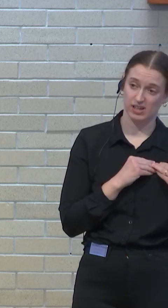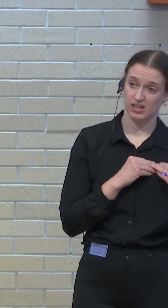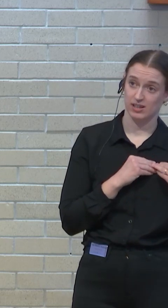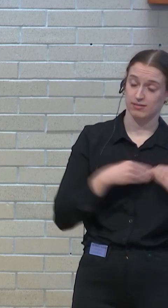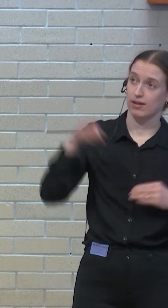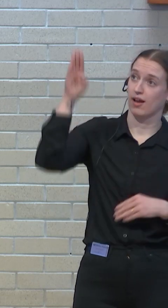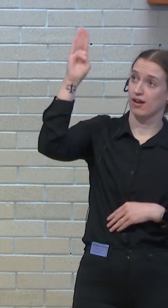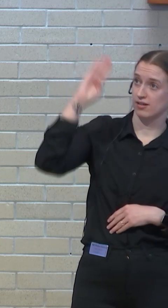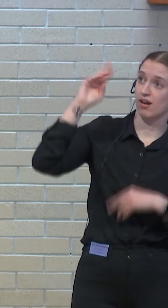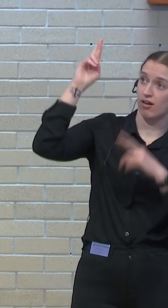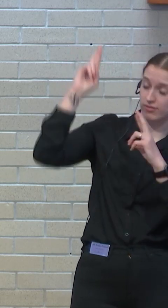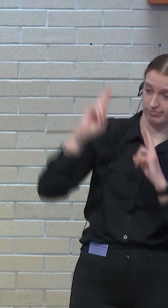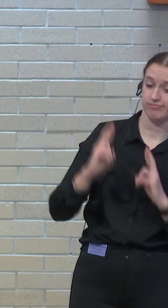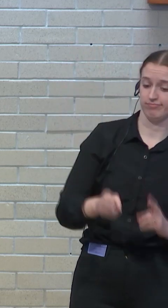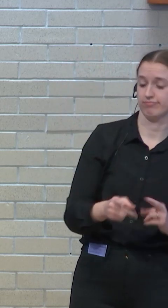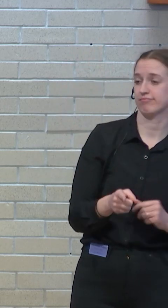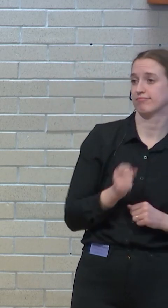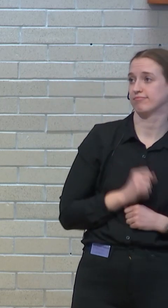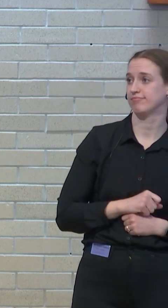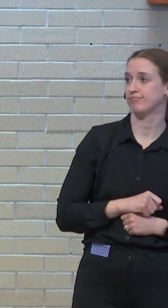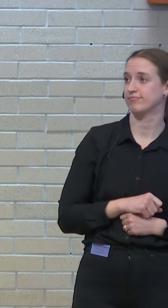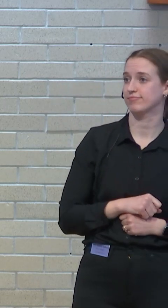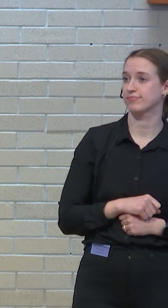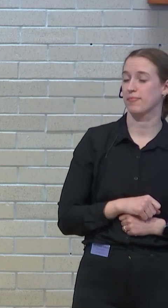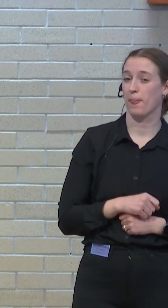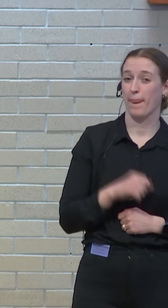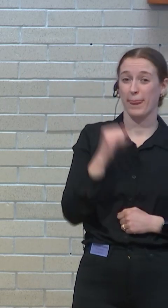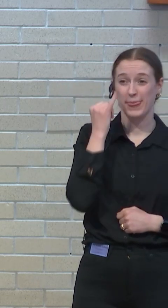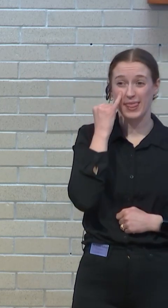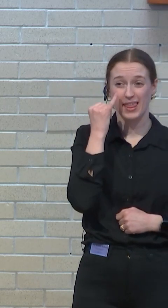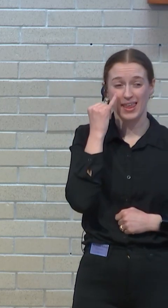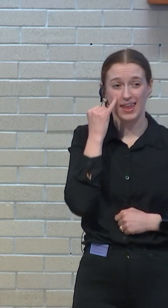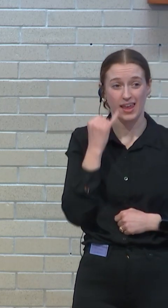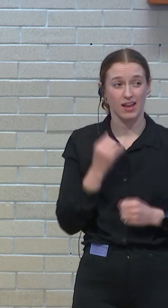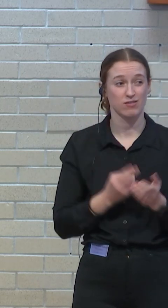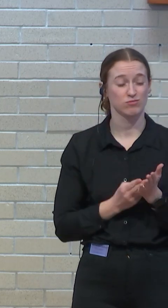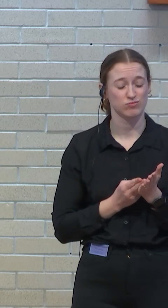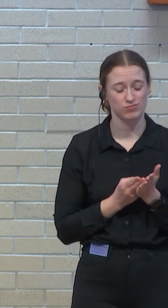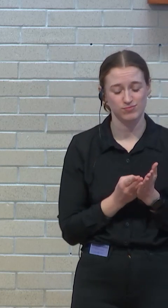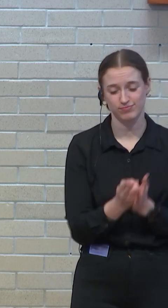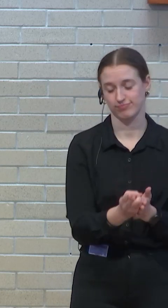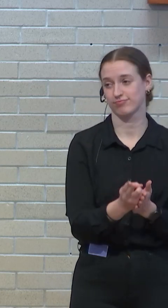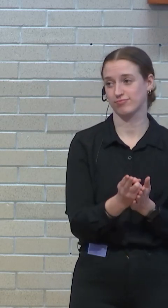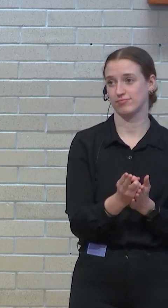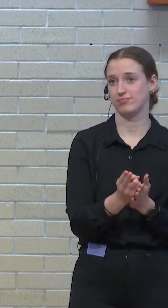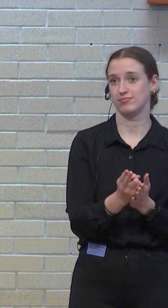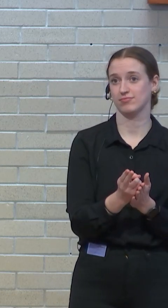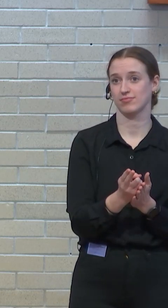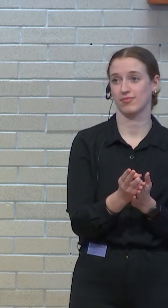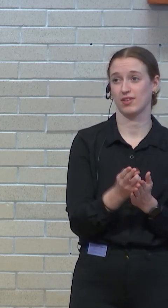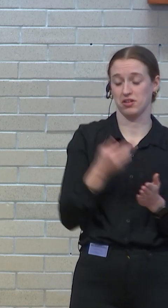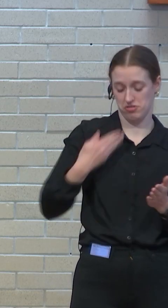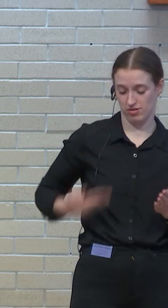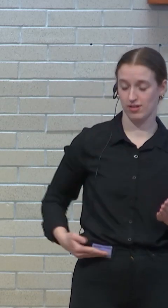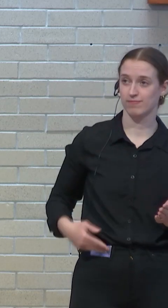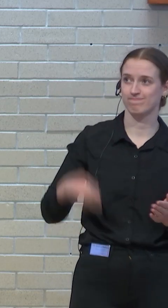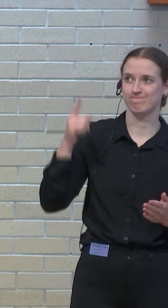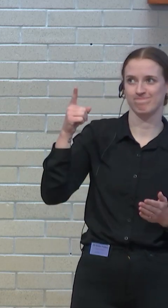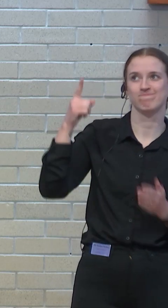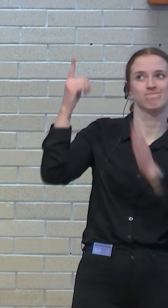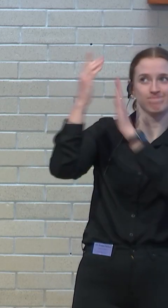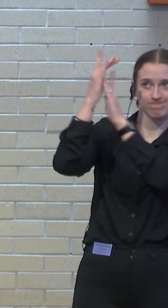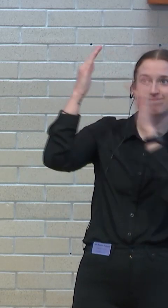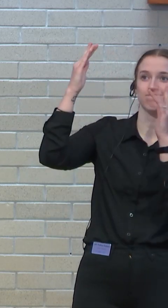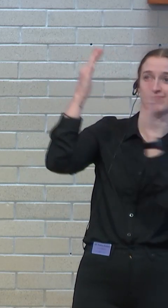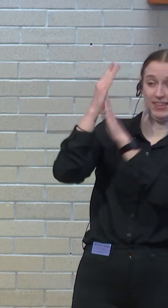God honors that. And as long as you truly, authentically be who you are, He'll get the glory. And when